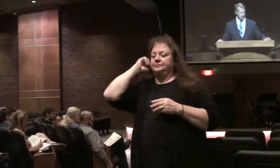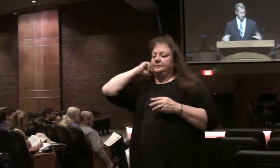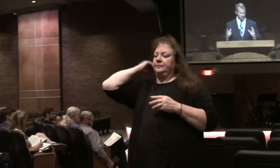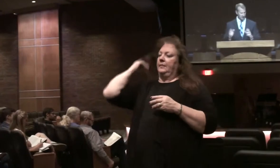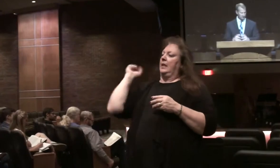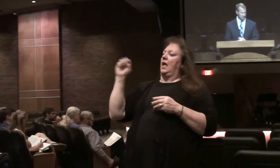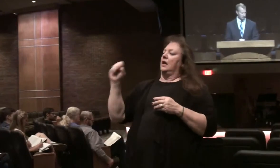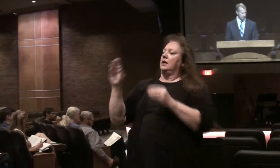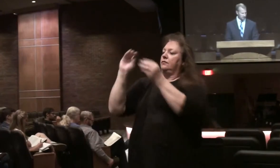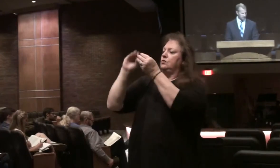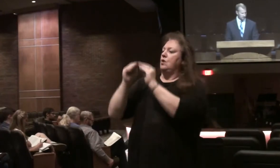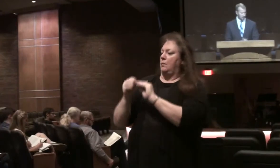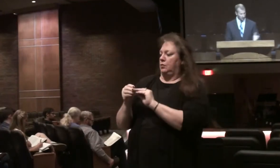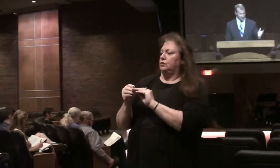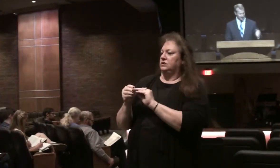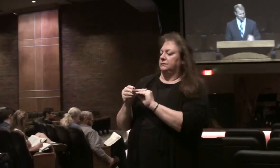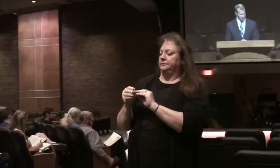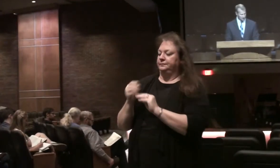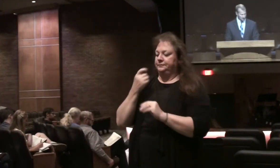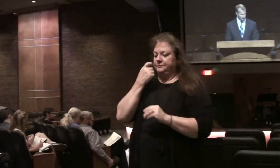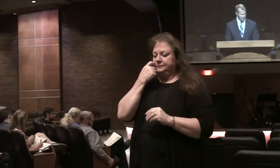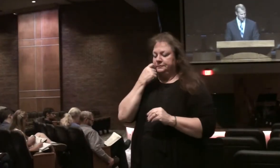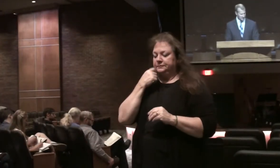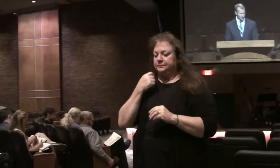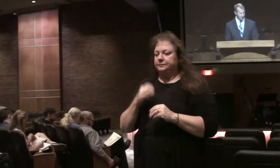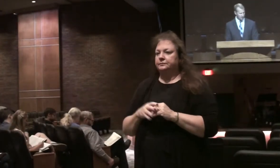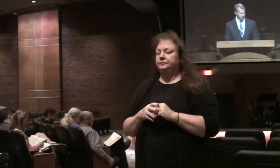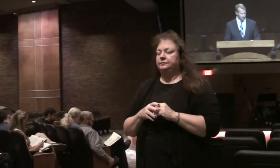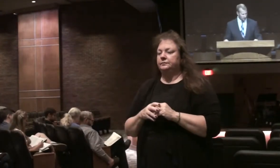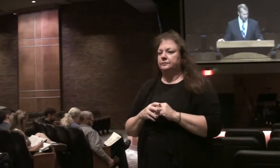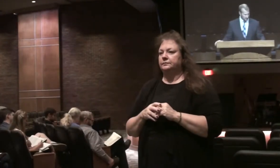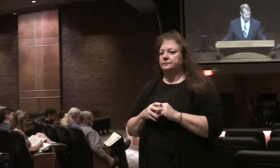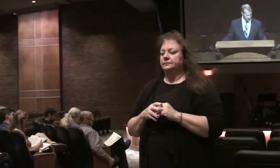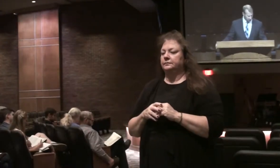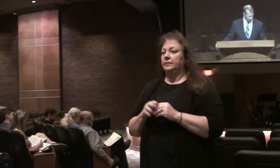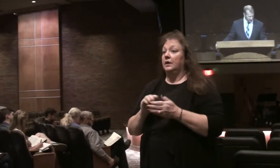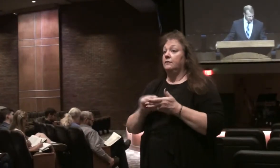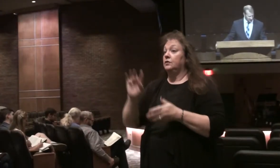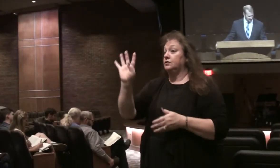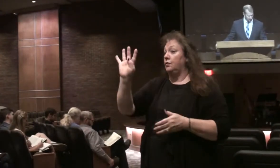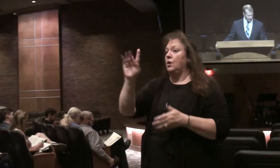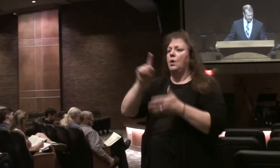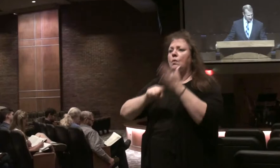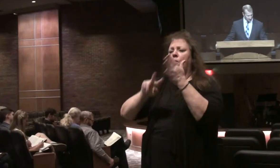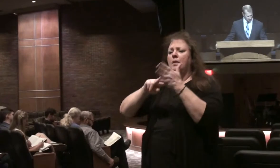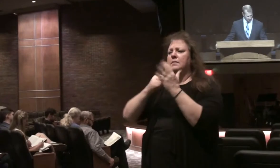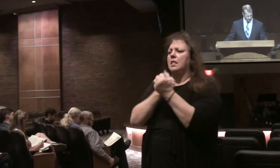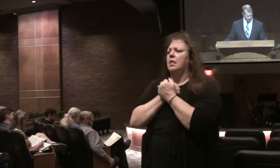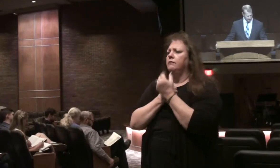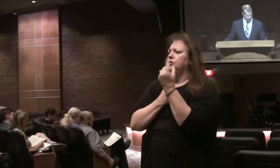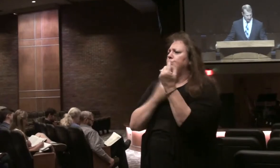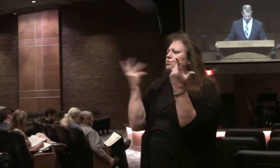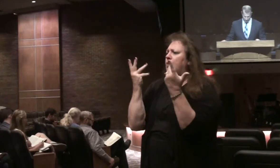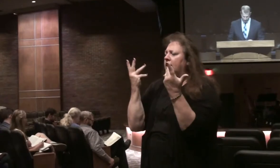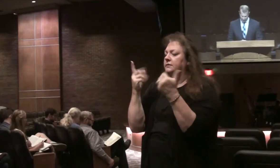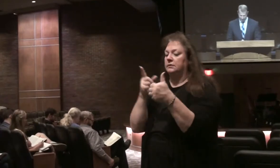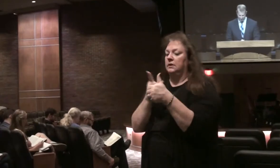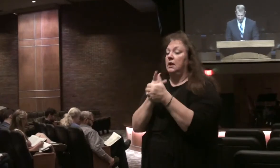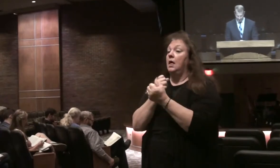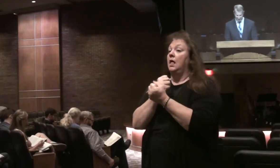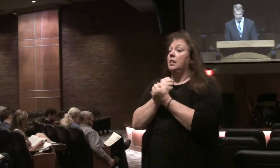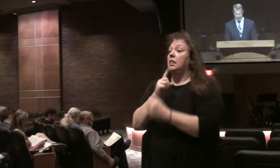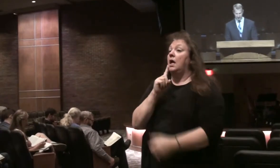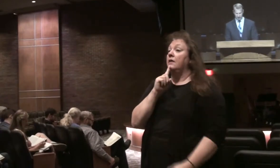through. You don't have to record the numbers, though. Paul doesn't have numbers with them. But we'll look through them. Verse 4, what is love? What's love do?